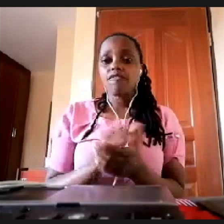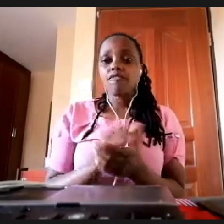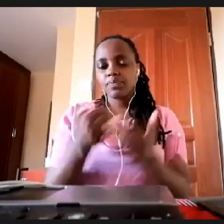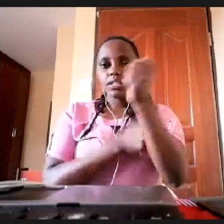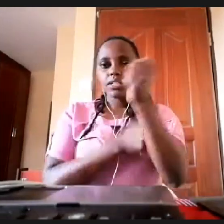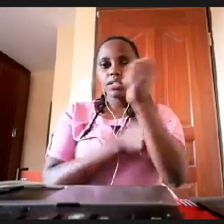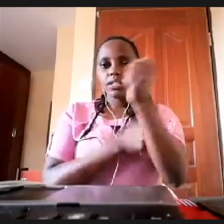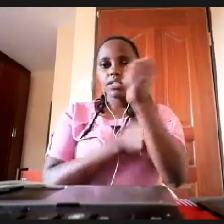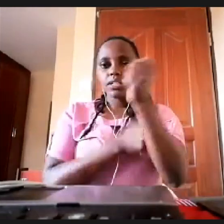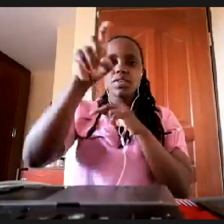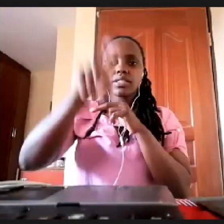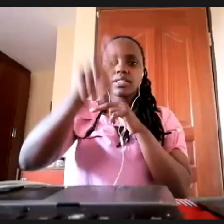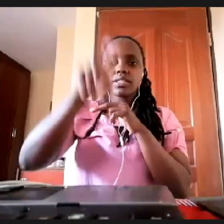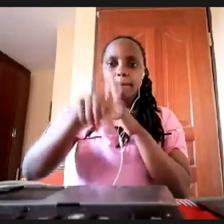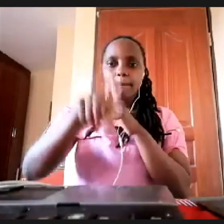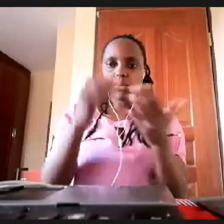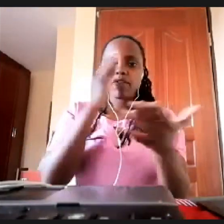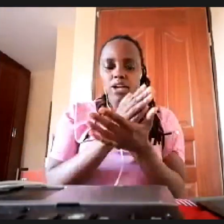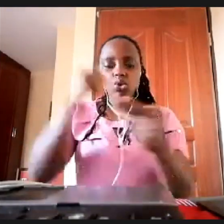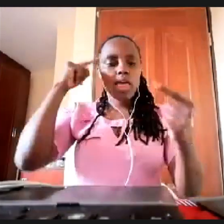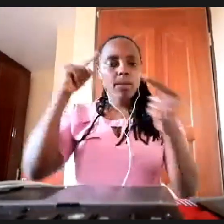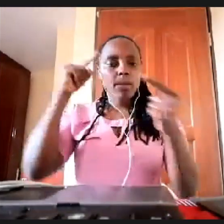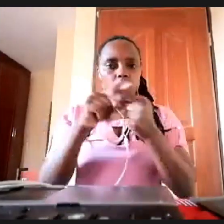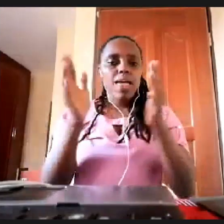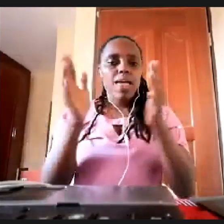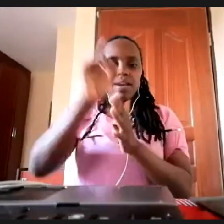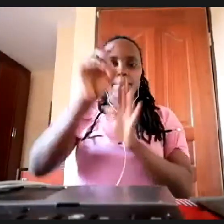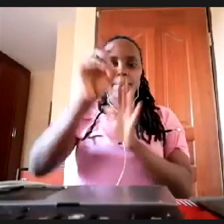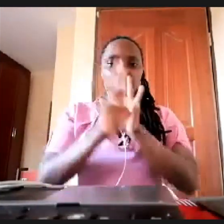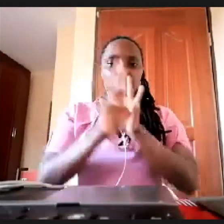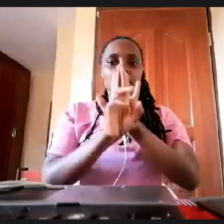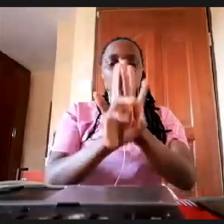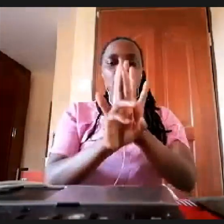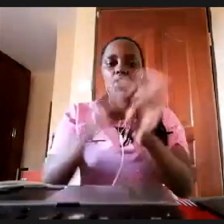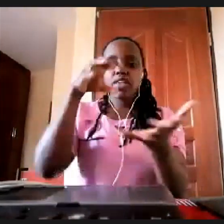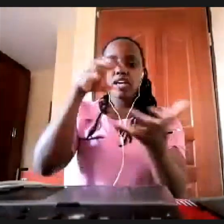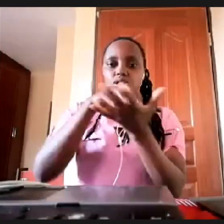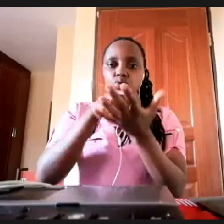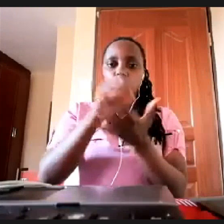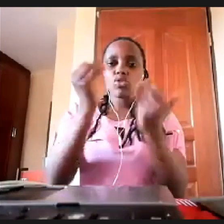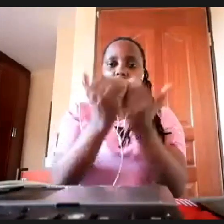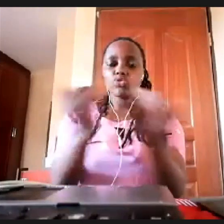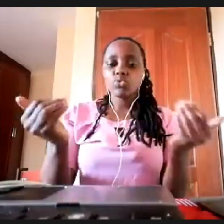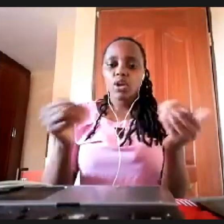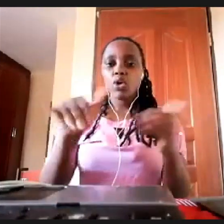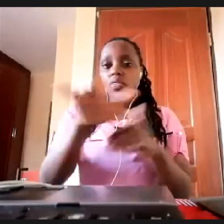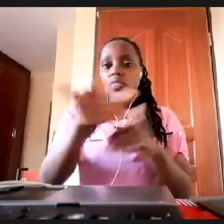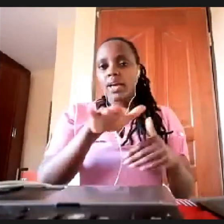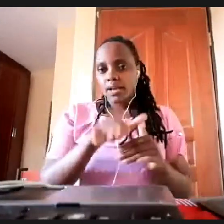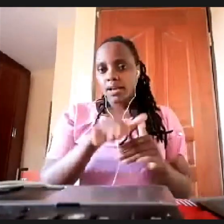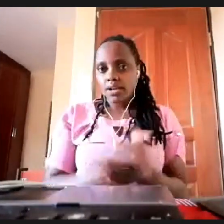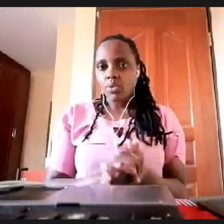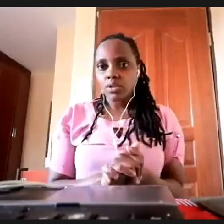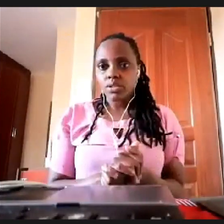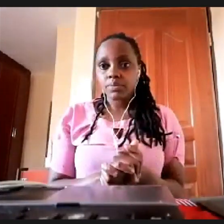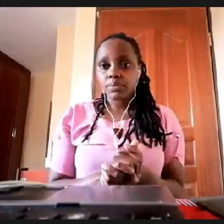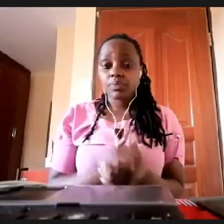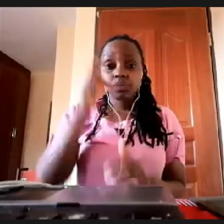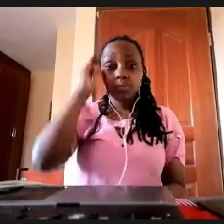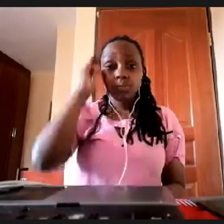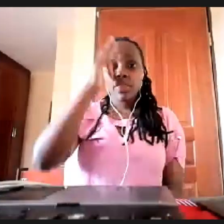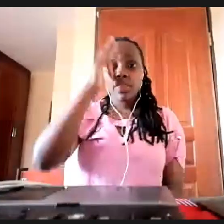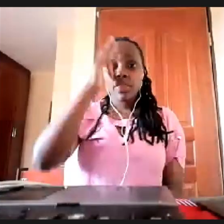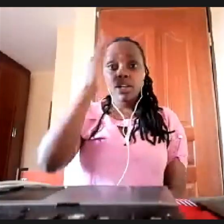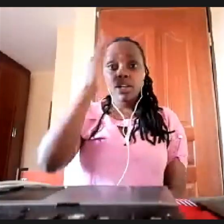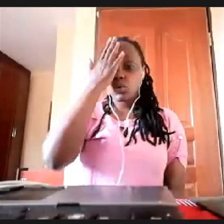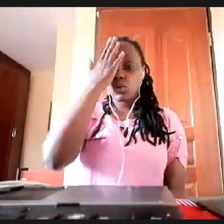reports should be factual, objective, and should represent the situation of children on the ground. The reason for